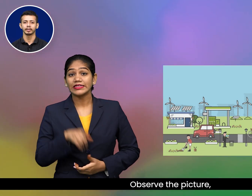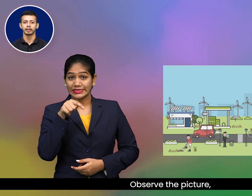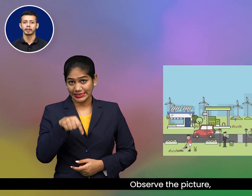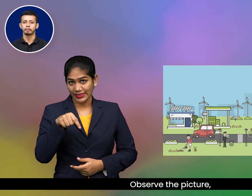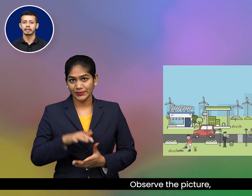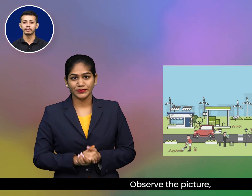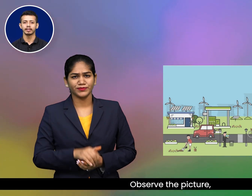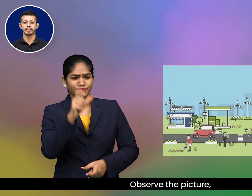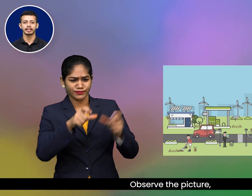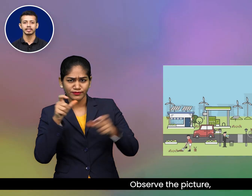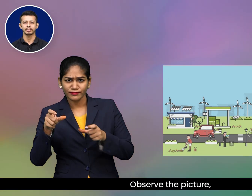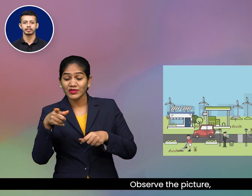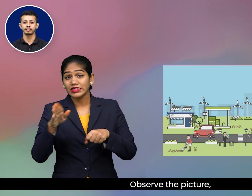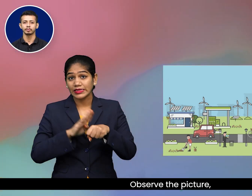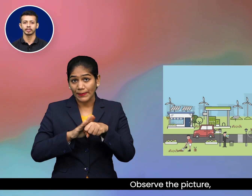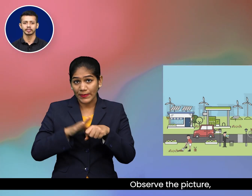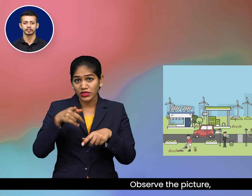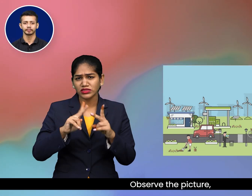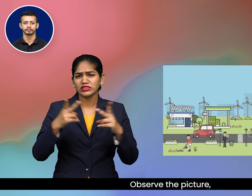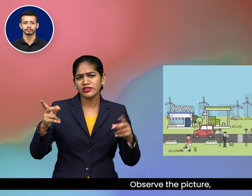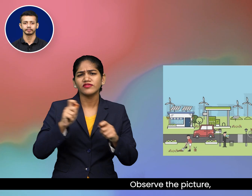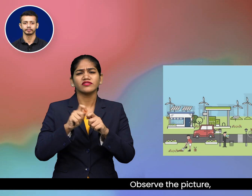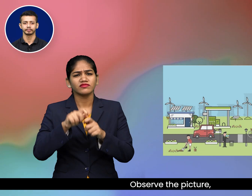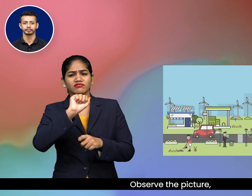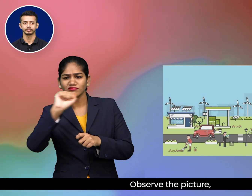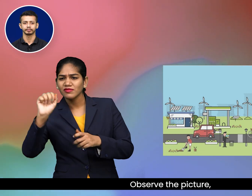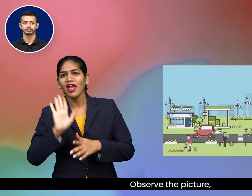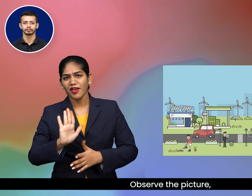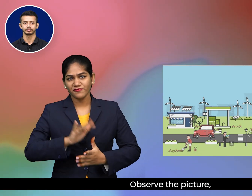Here, people are engaged in different works.